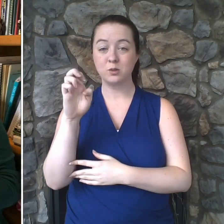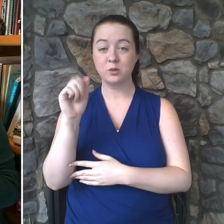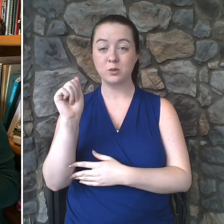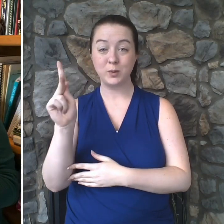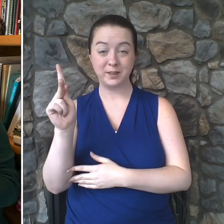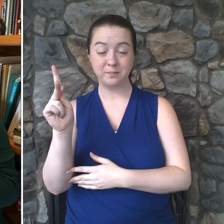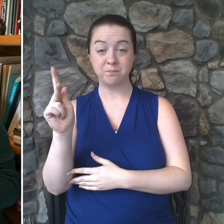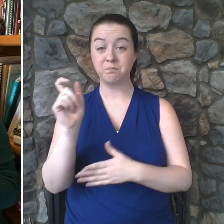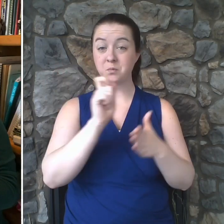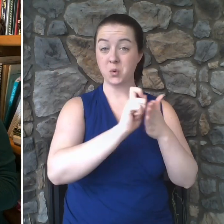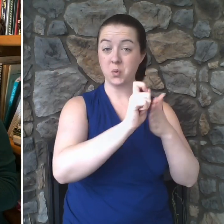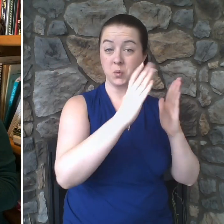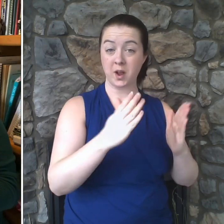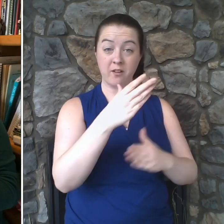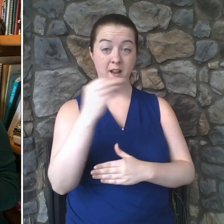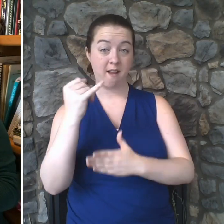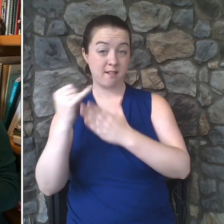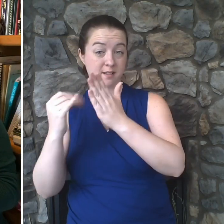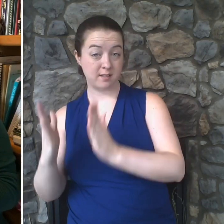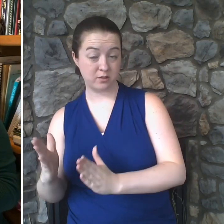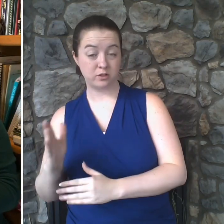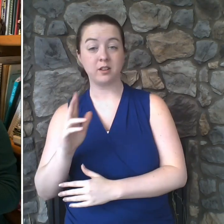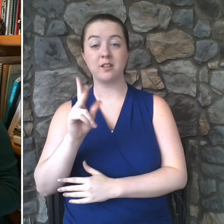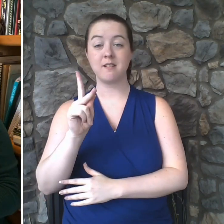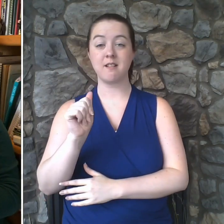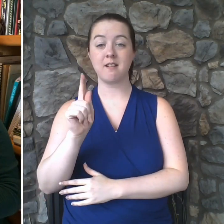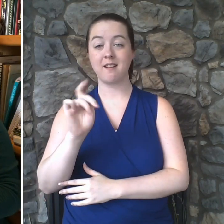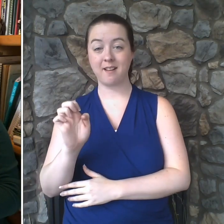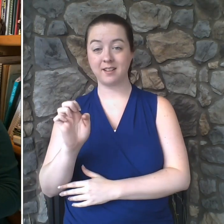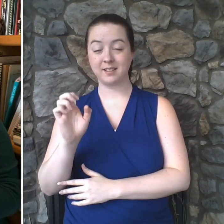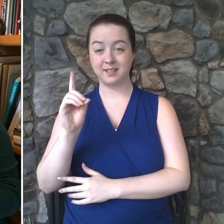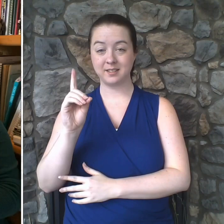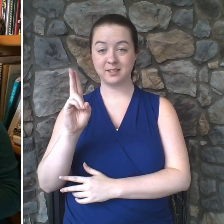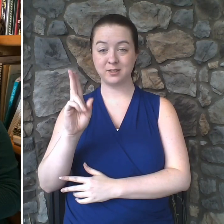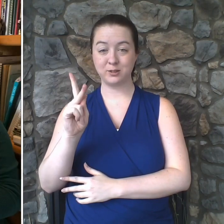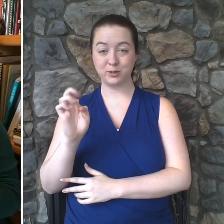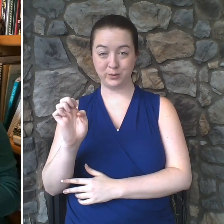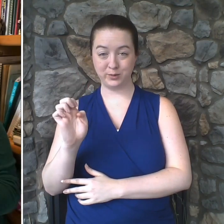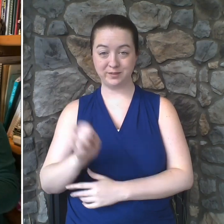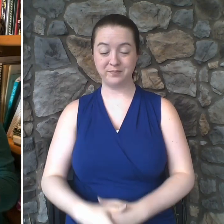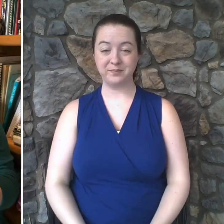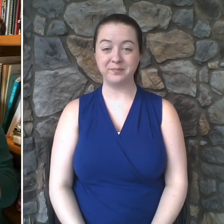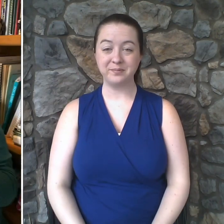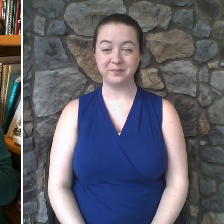Squeak. It was written and illustrated by Kate Duke.